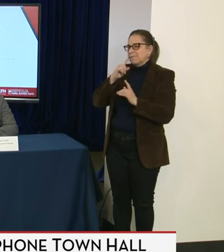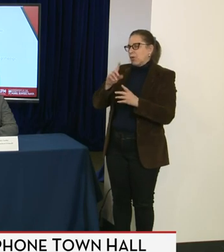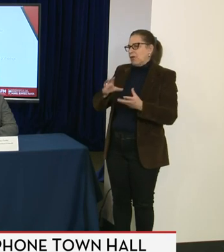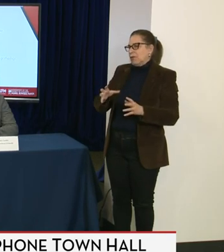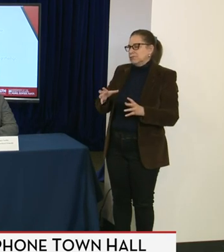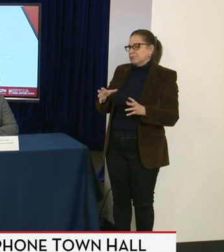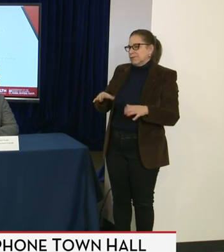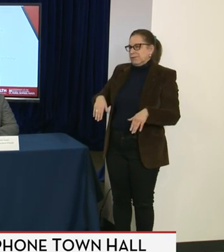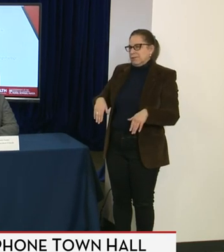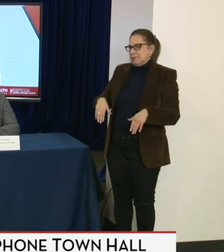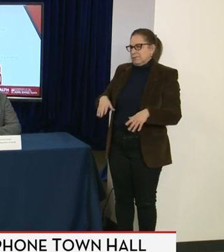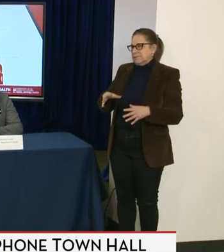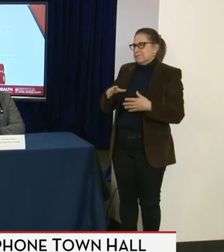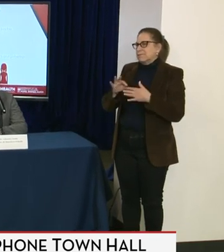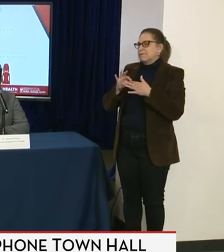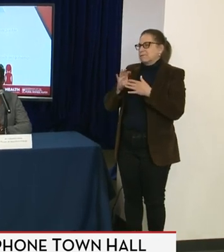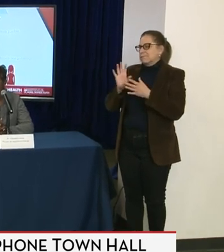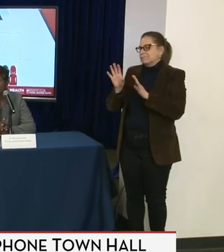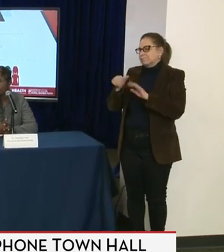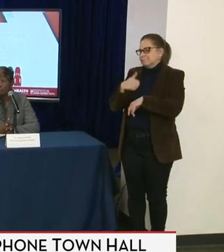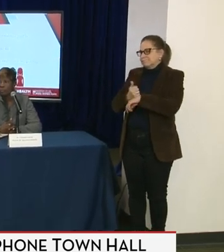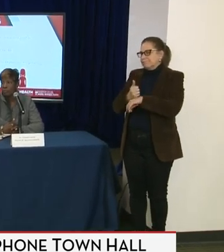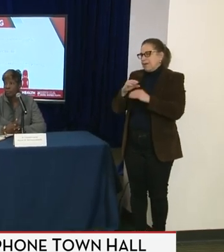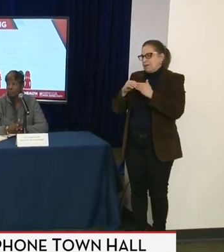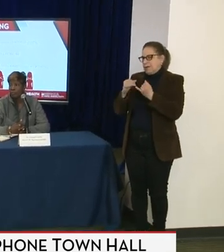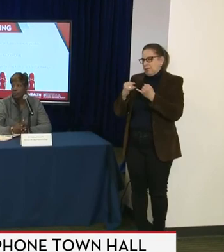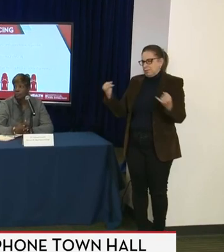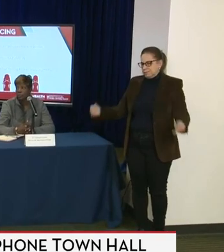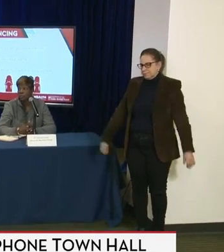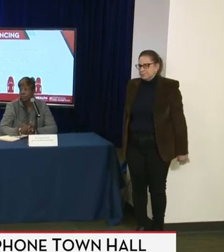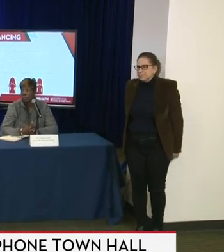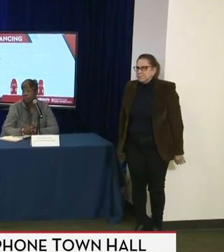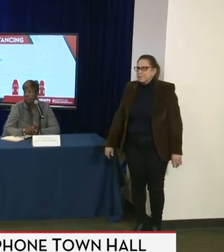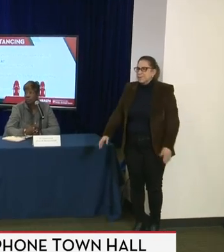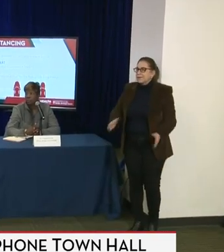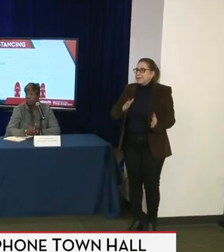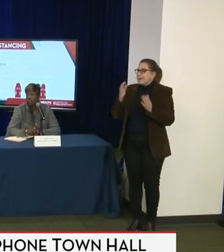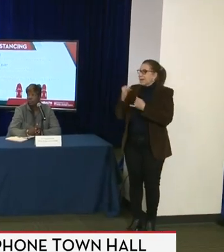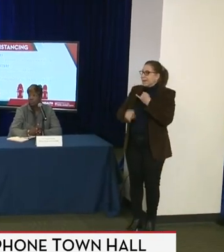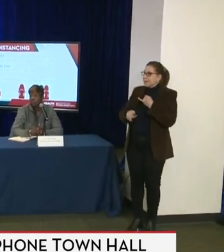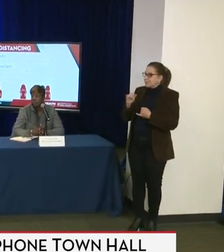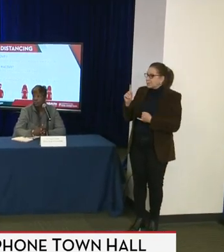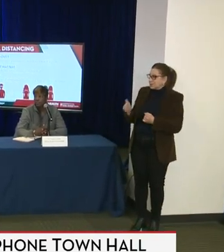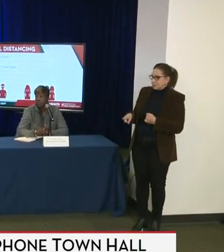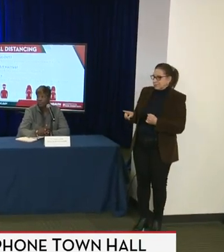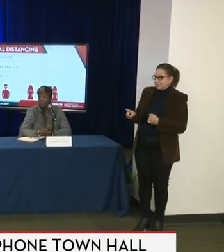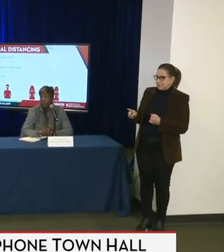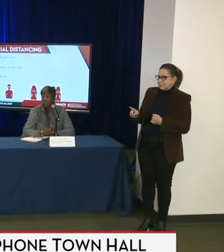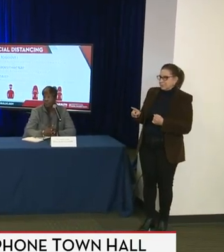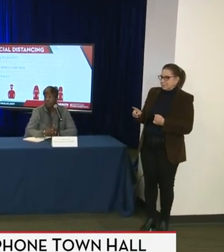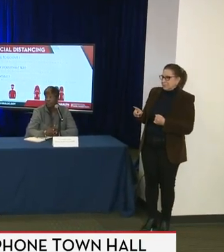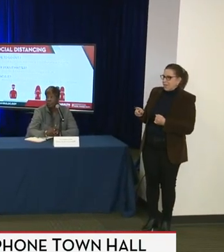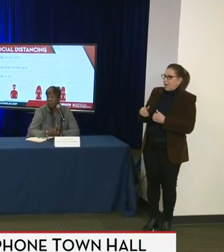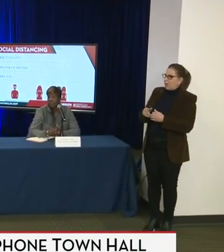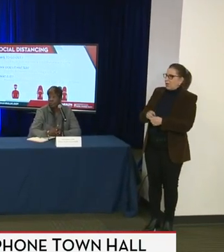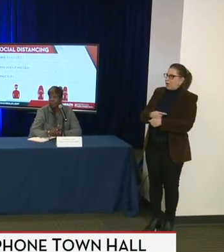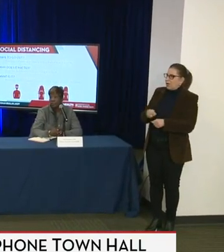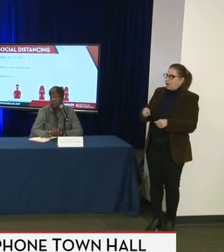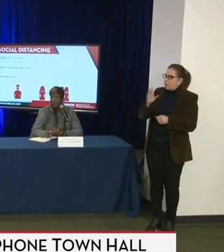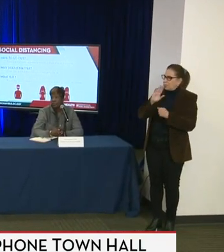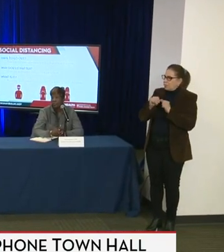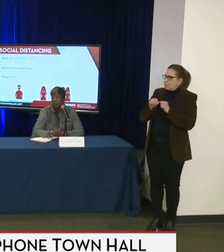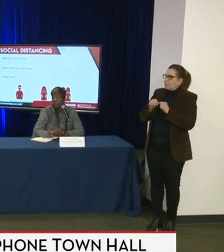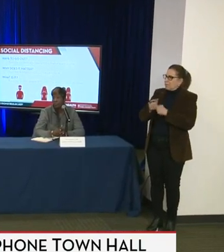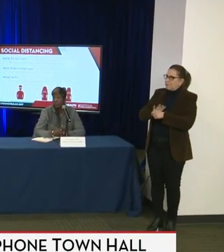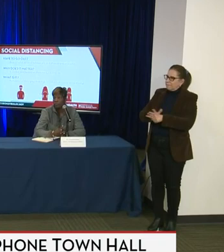And our last question is from one of our callers. It is, how long will this posture last for? Will it go past